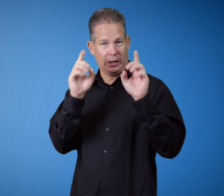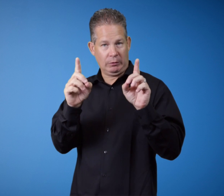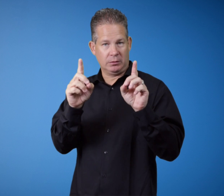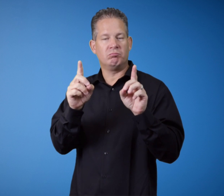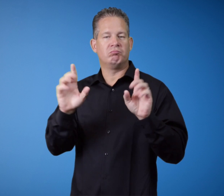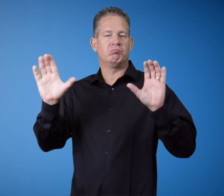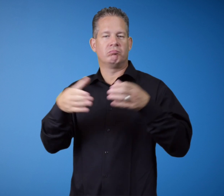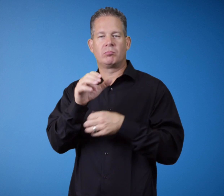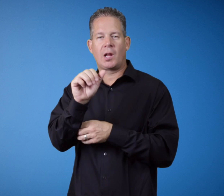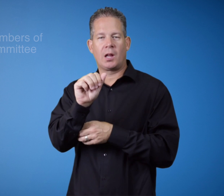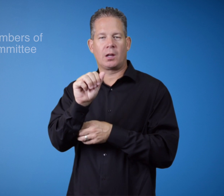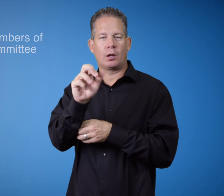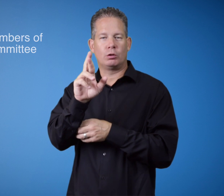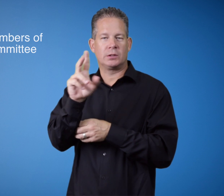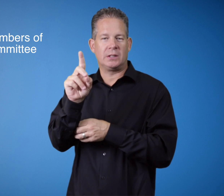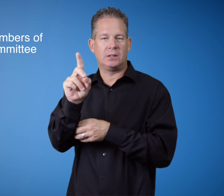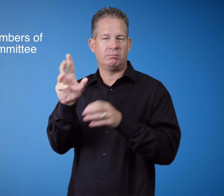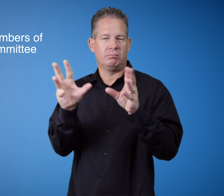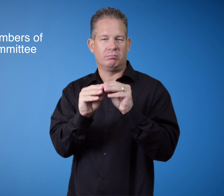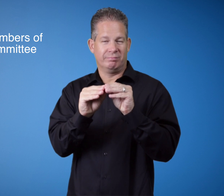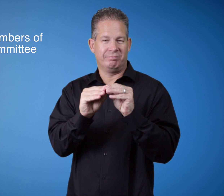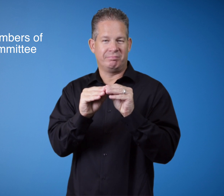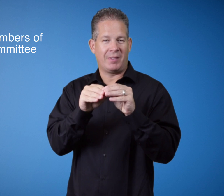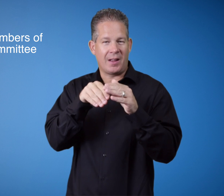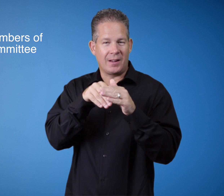One way regarding your education needs is through the ARD committee.